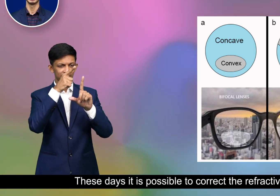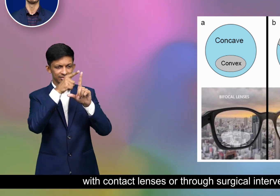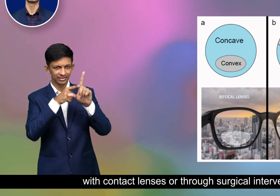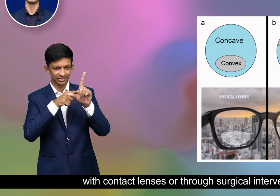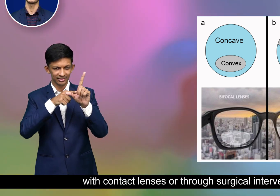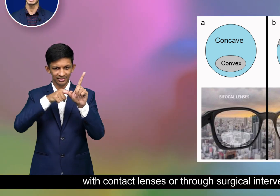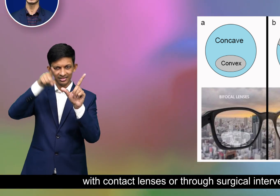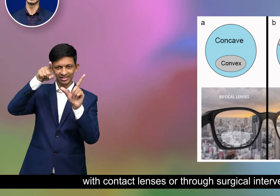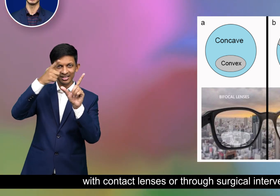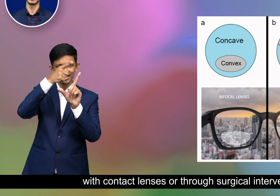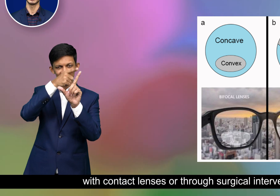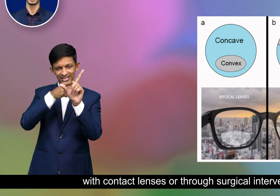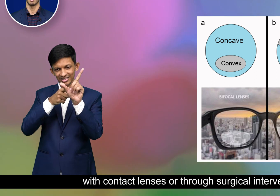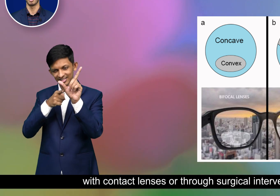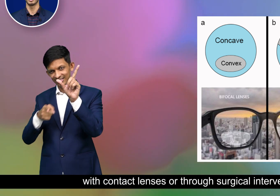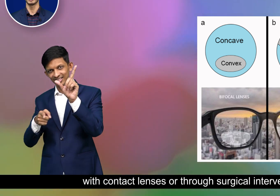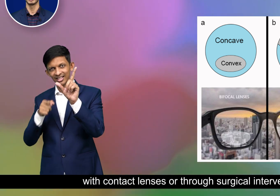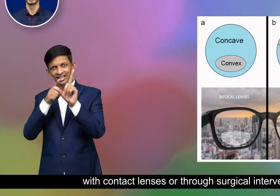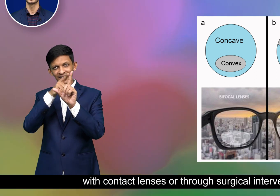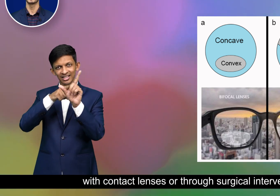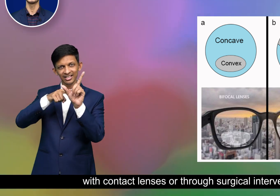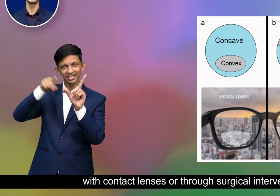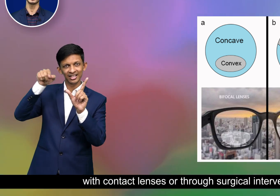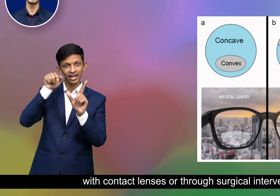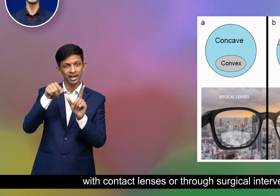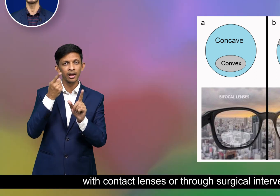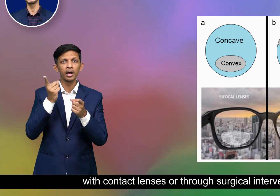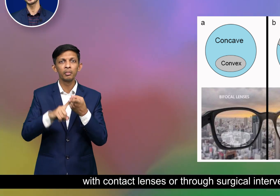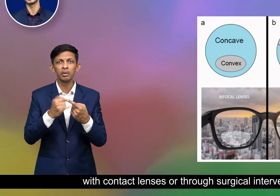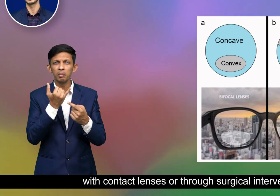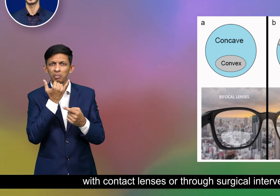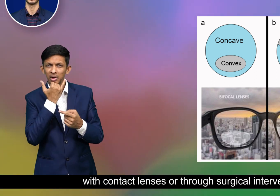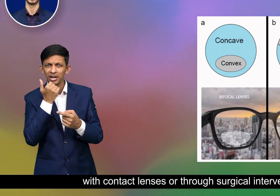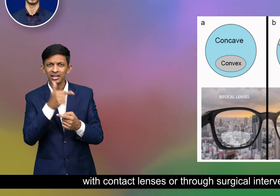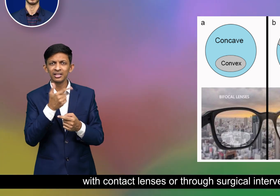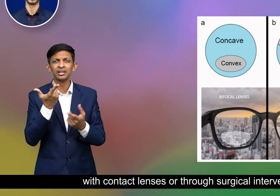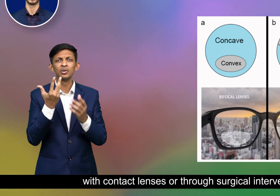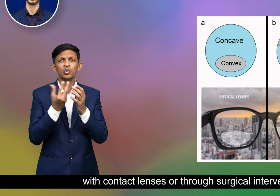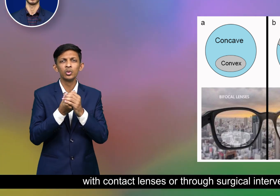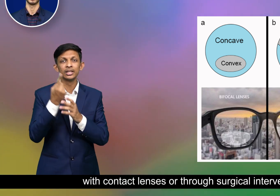with contact lenses or through surgical interventions.